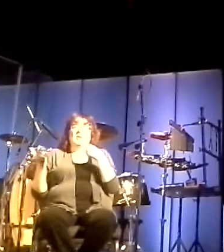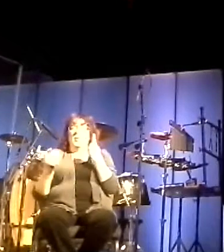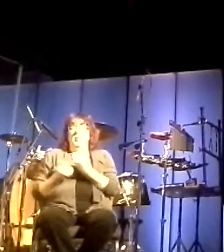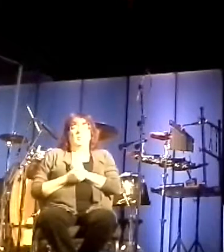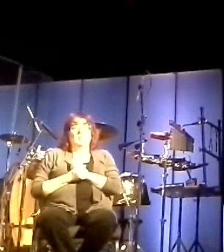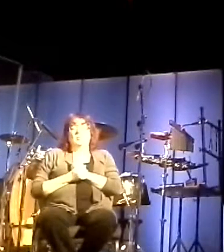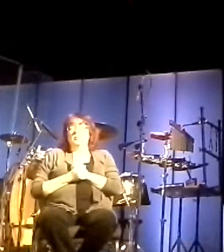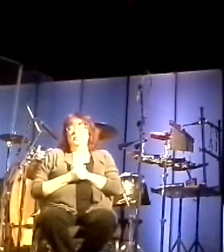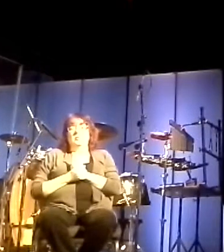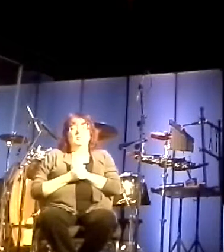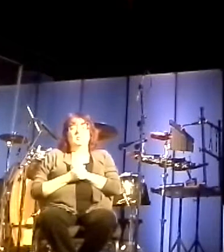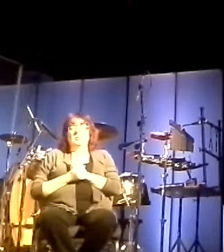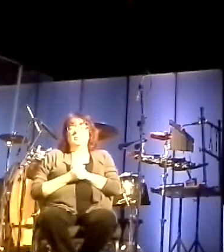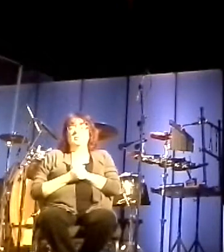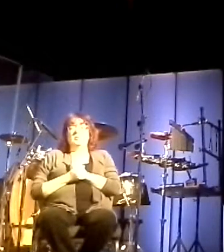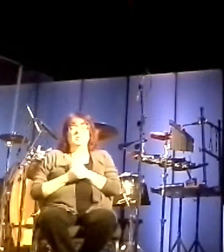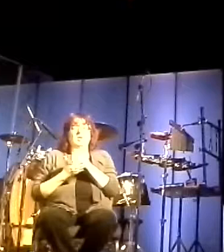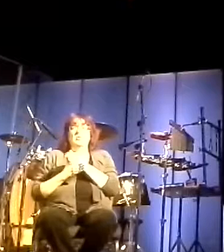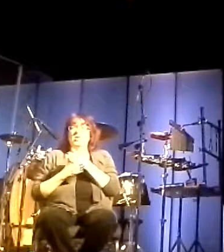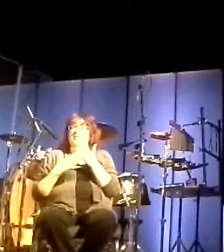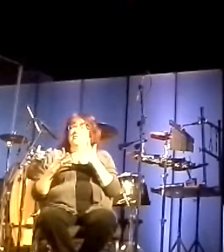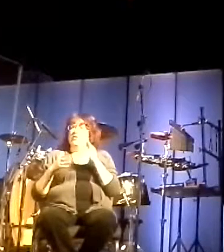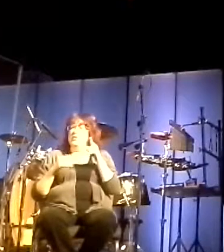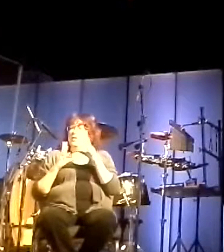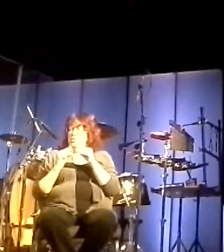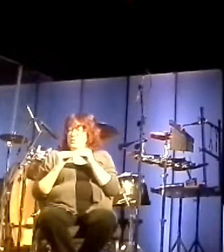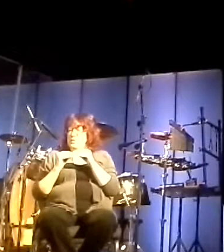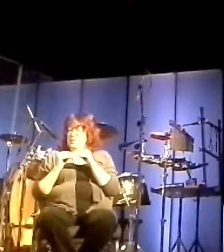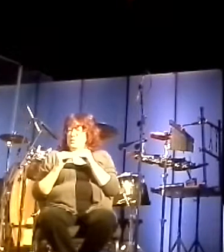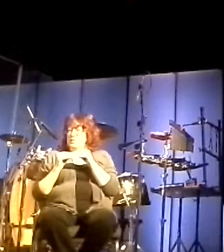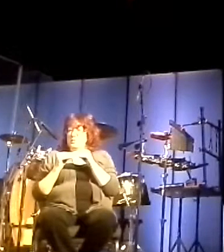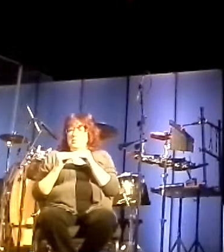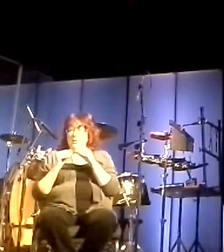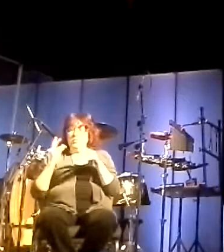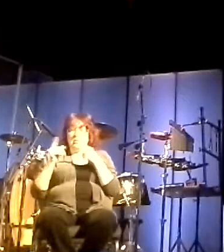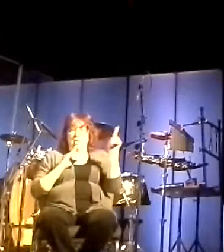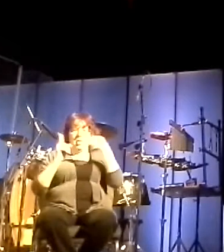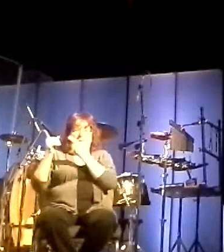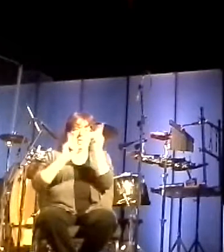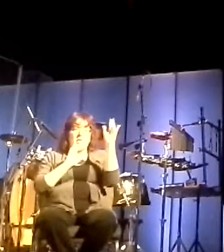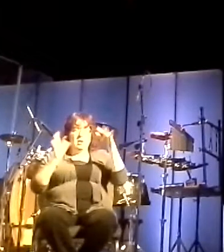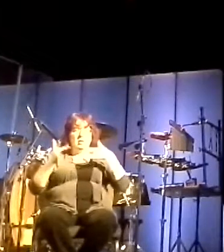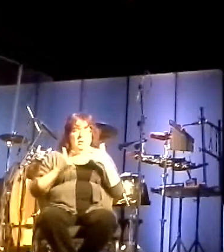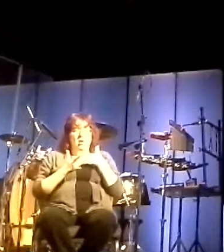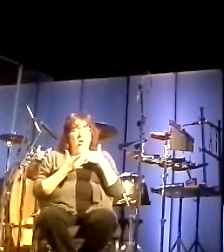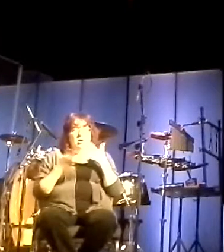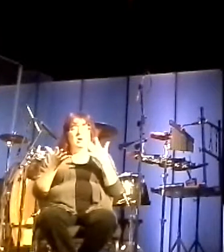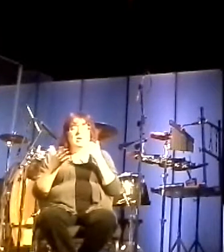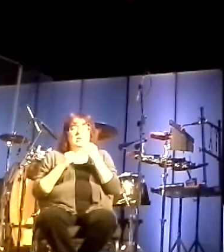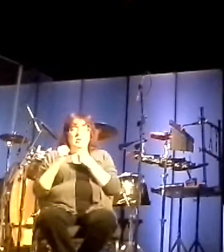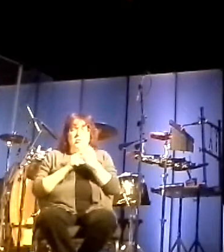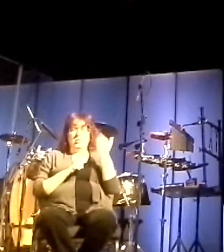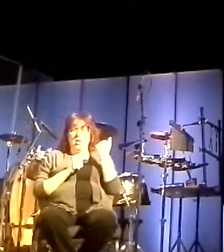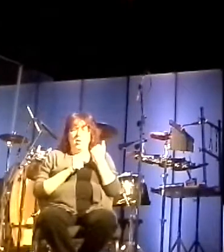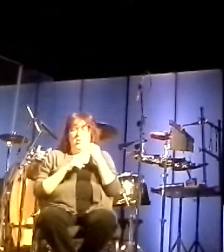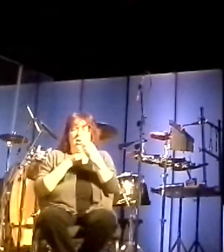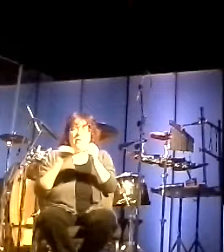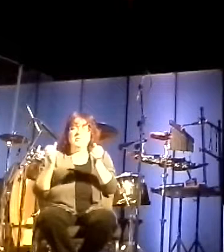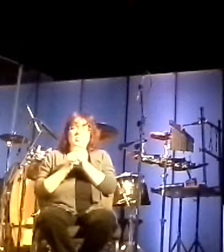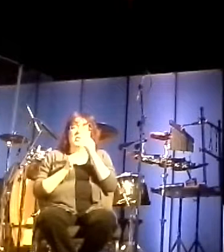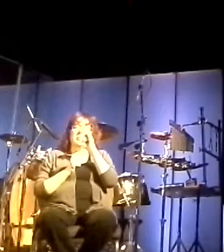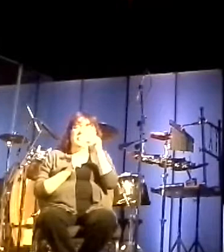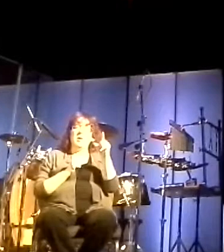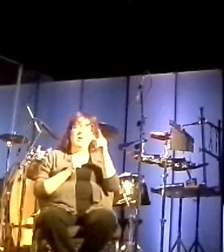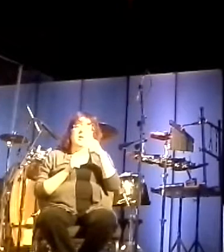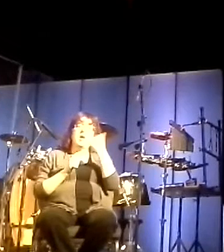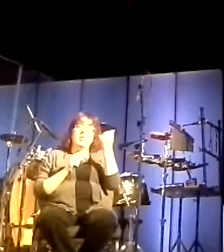alone. I don't know if I shared this already in the service because I'm just kind of just going with my heart today. Years ago, I was sitting in an office with Bill Hybels